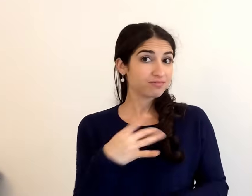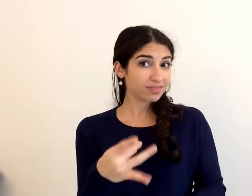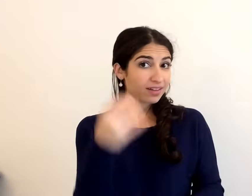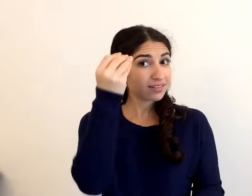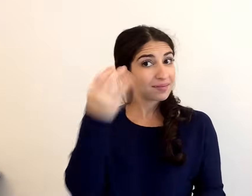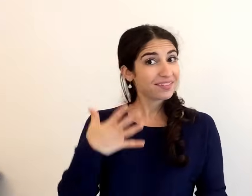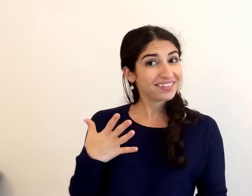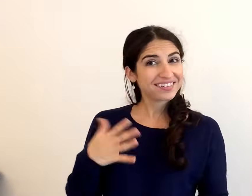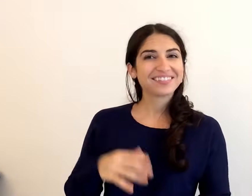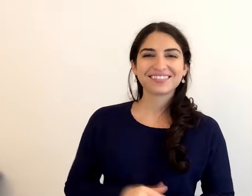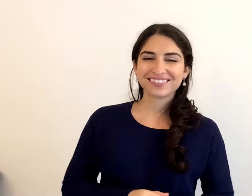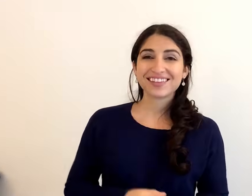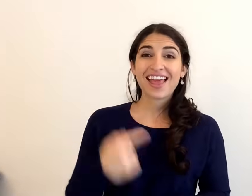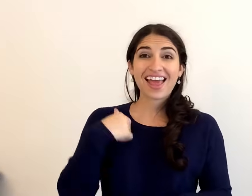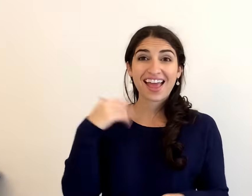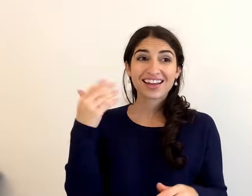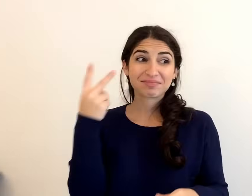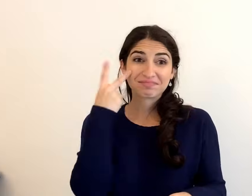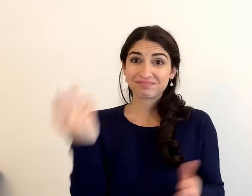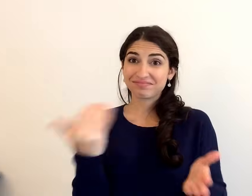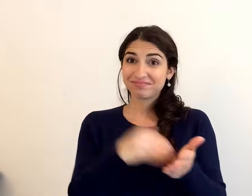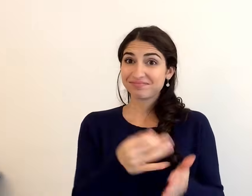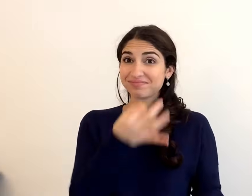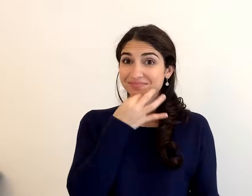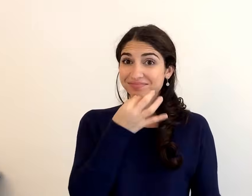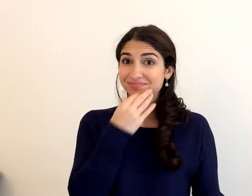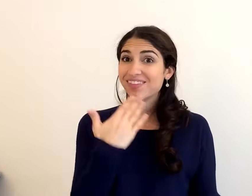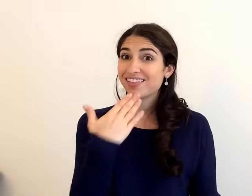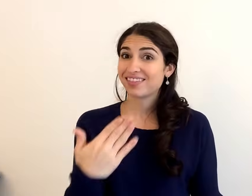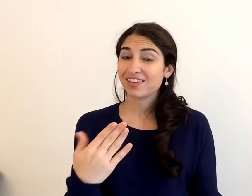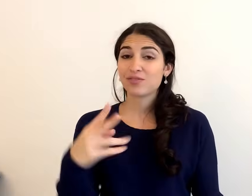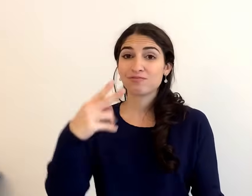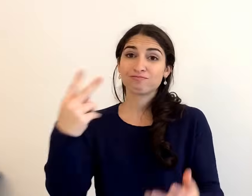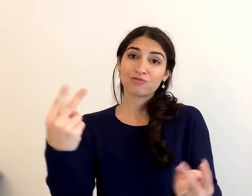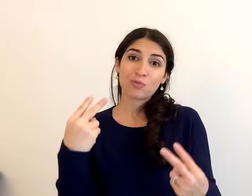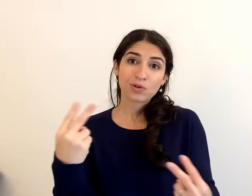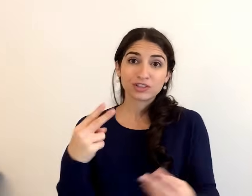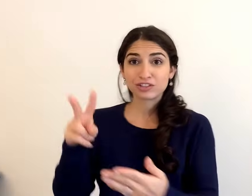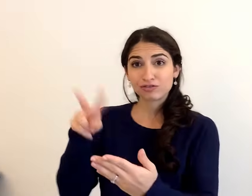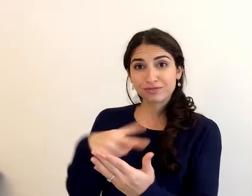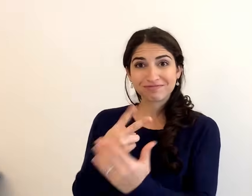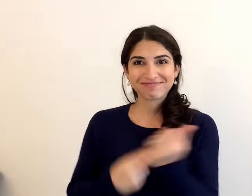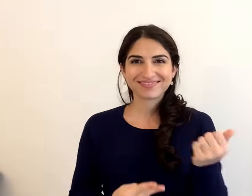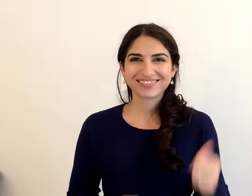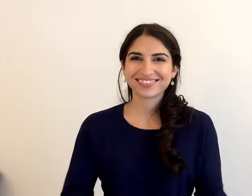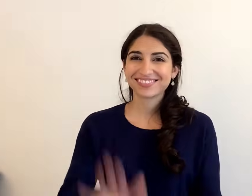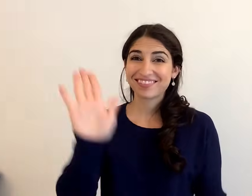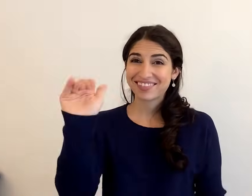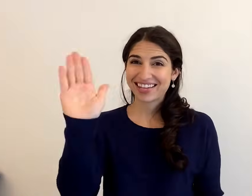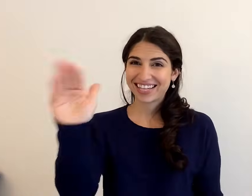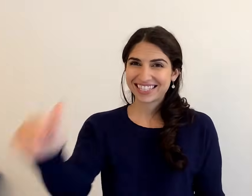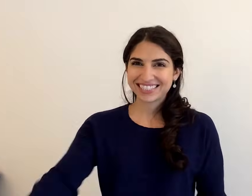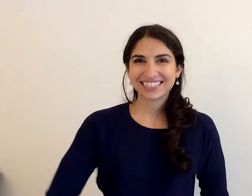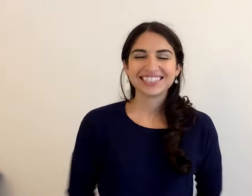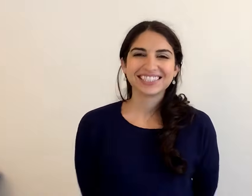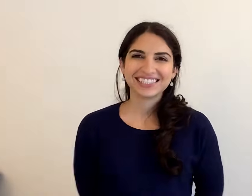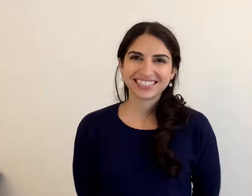And if you liked this activity, please let me know. And I'll see you again soon. Thank you for watching and reading. Bye.